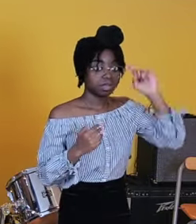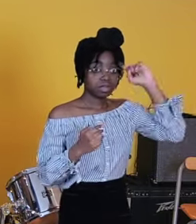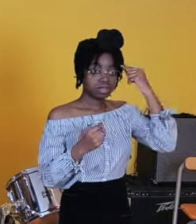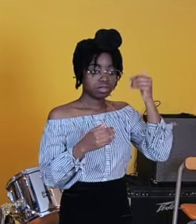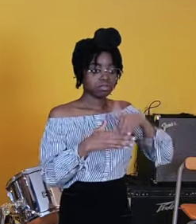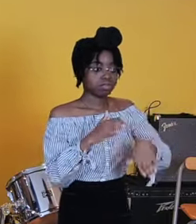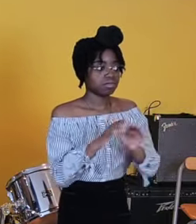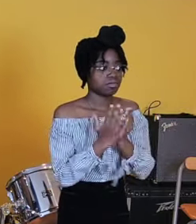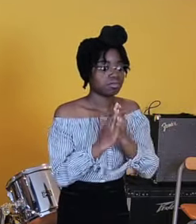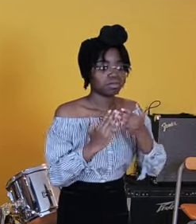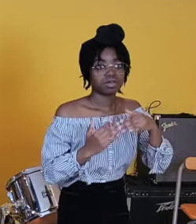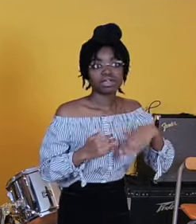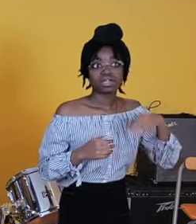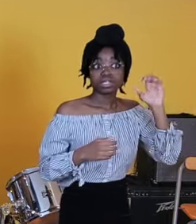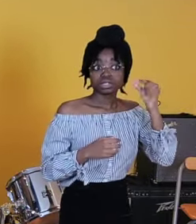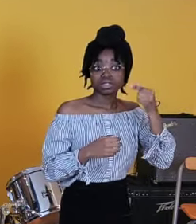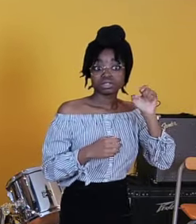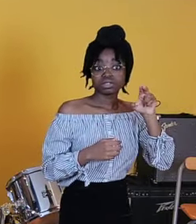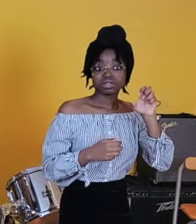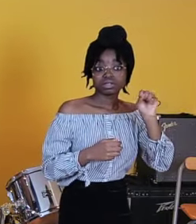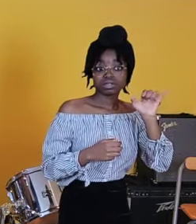Genesis,